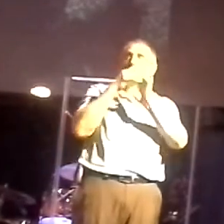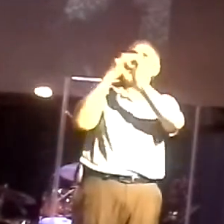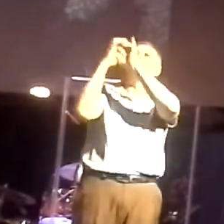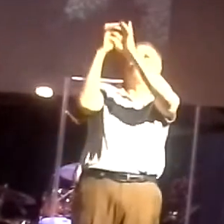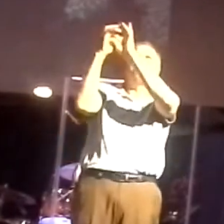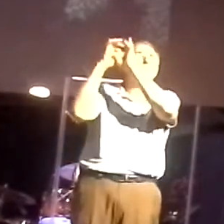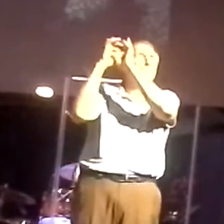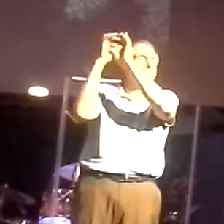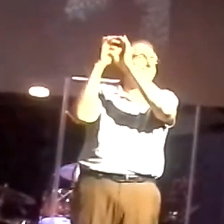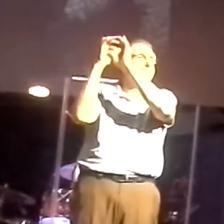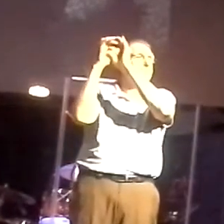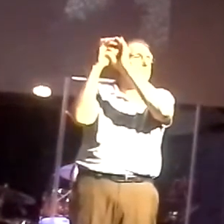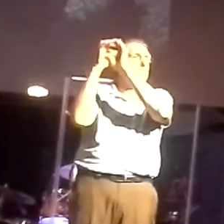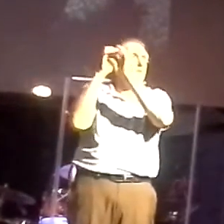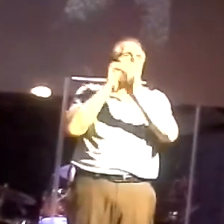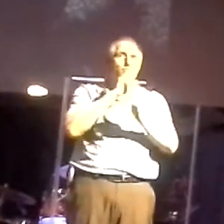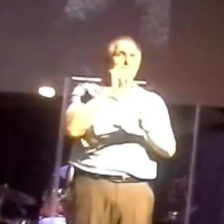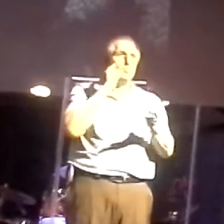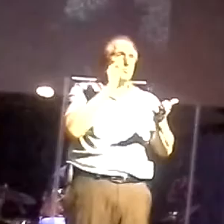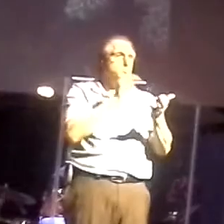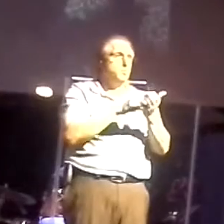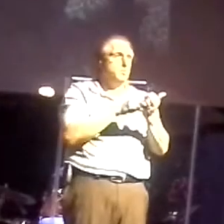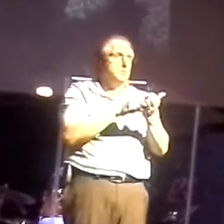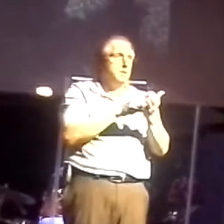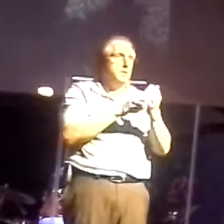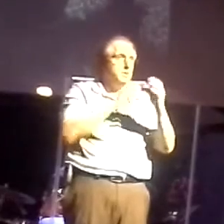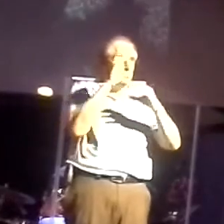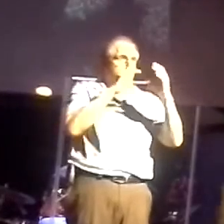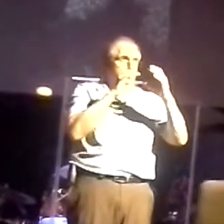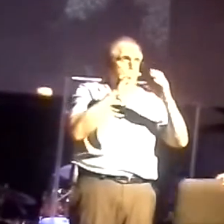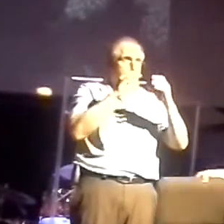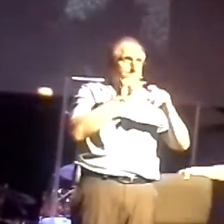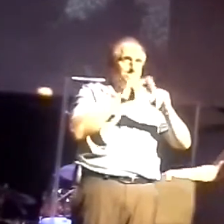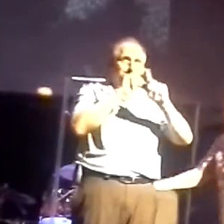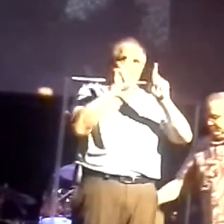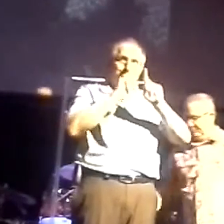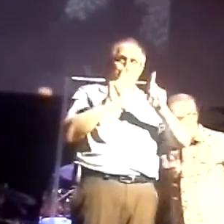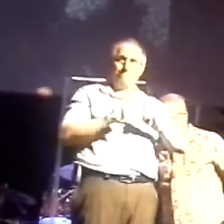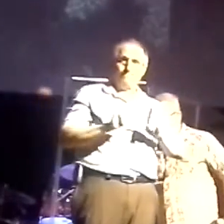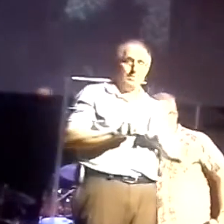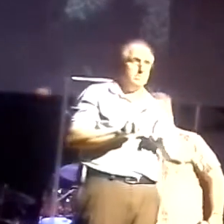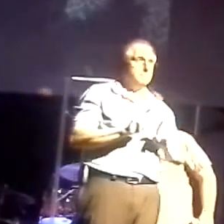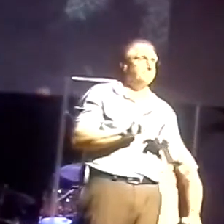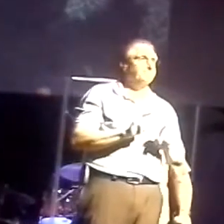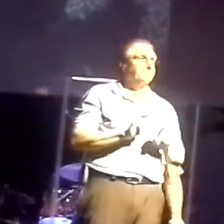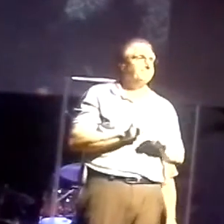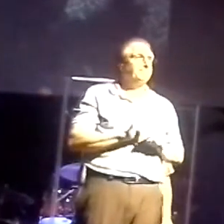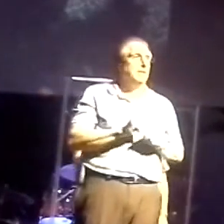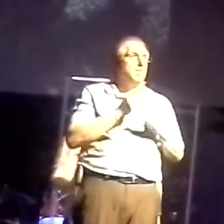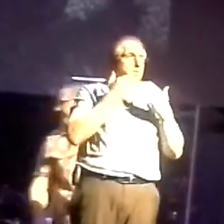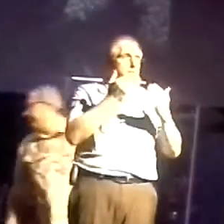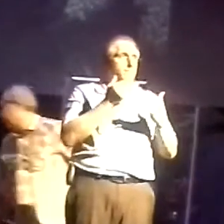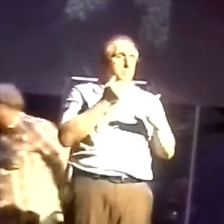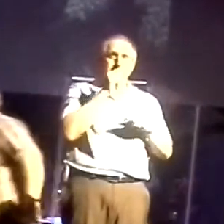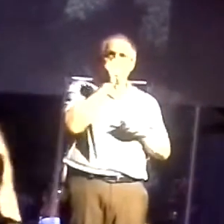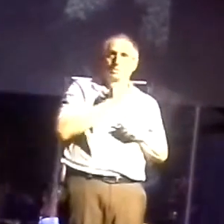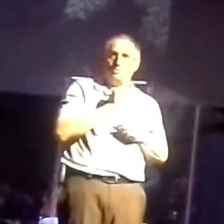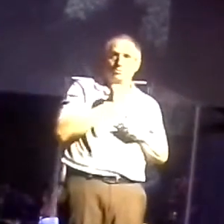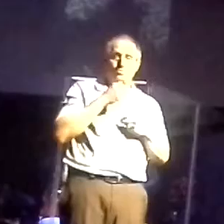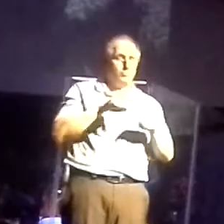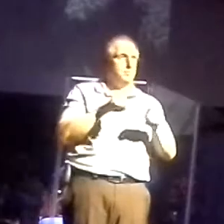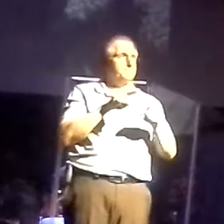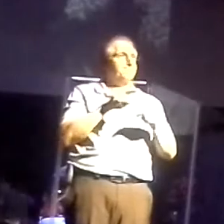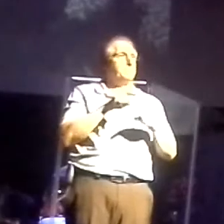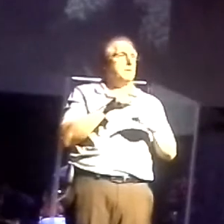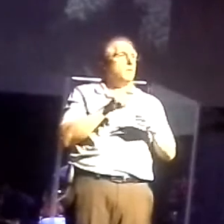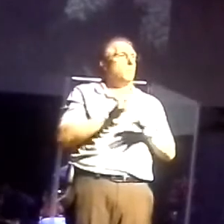relationship with Jesus Christ. I'm sure you've noticed there are lots of changes happening here on campus. Thank you for your patience during our